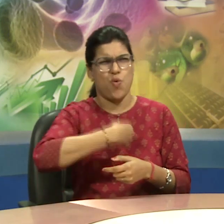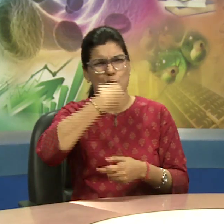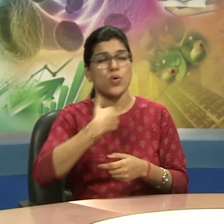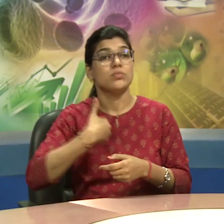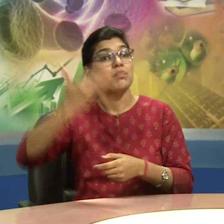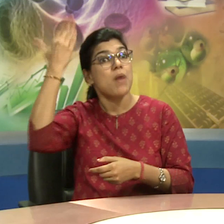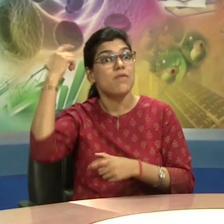and